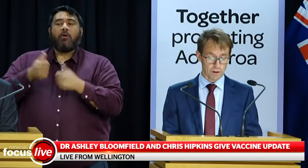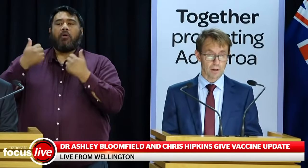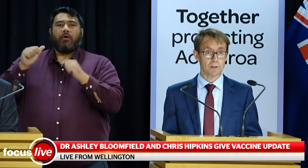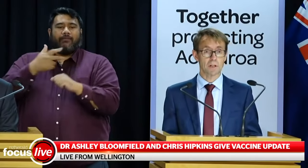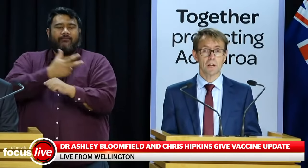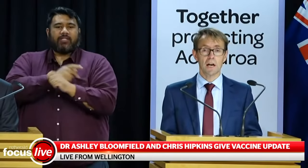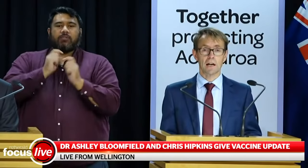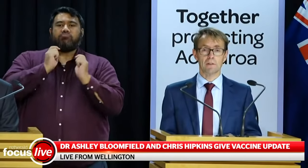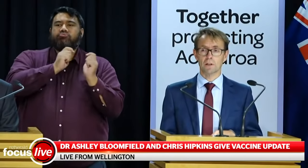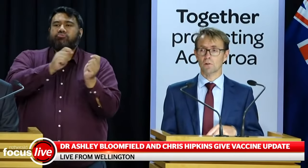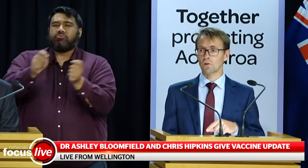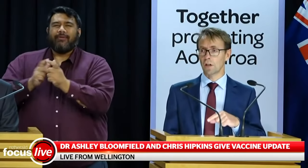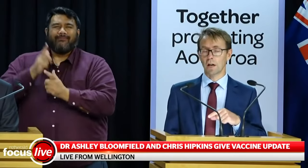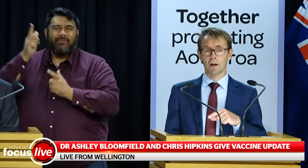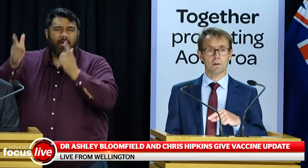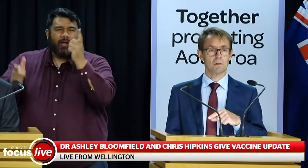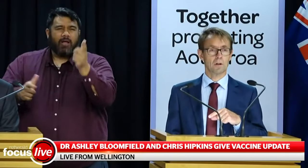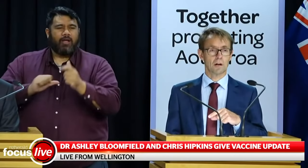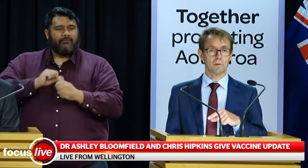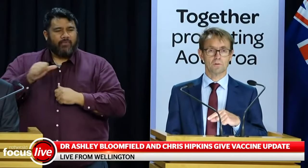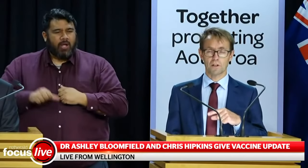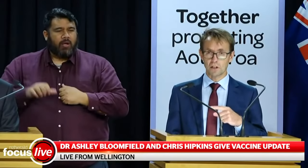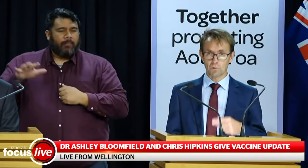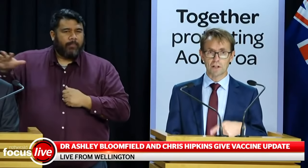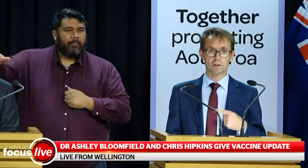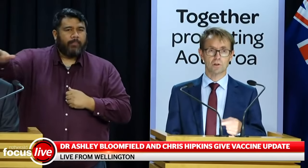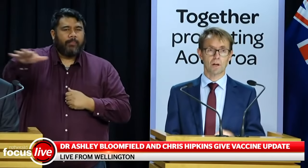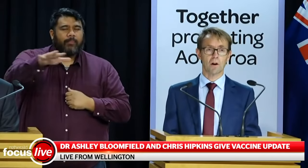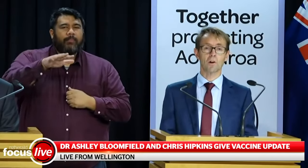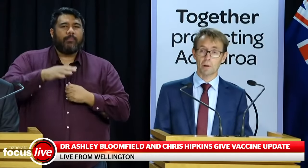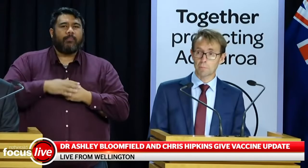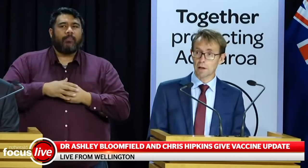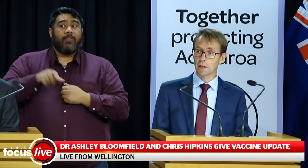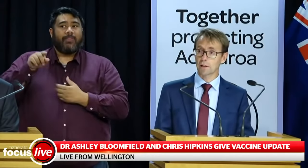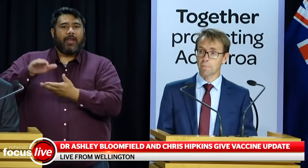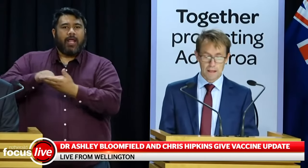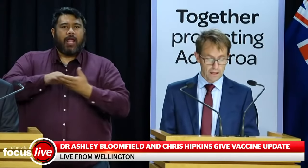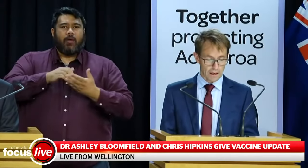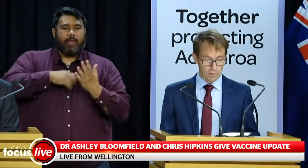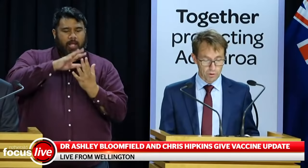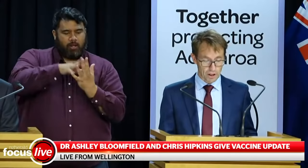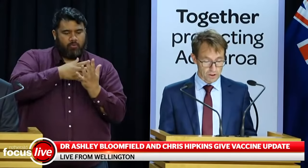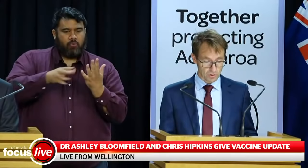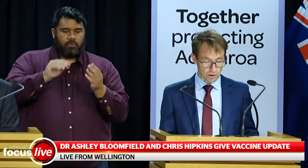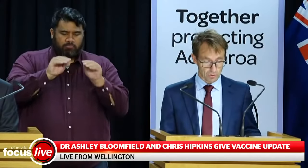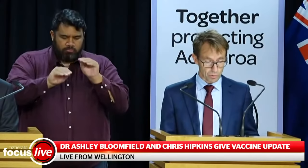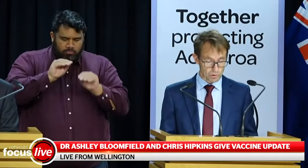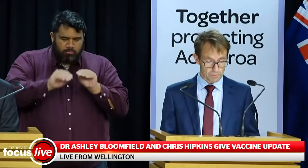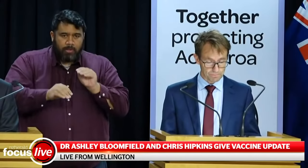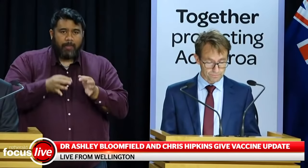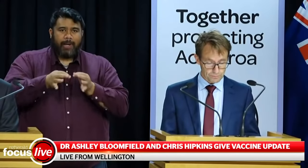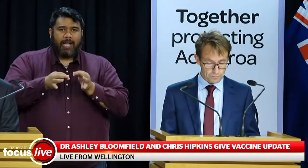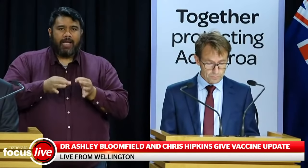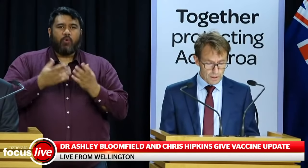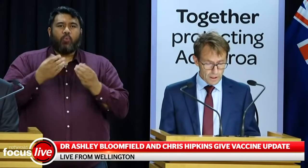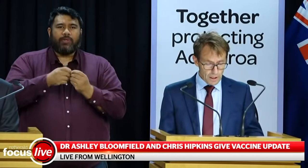a great development, and that is feeding right into our ongoing planning with our district health